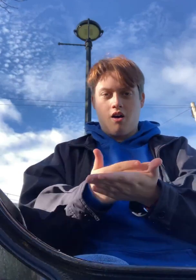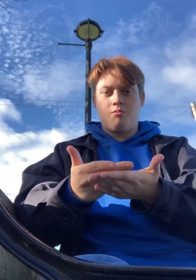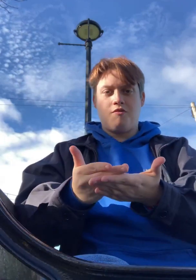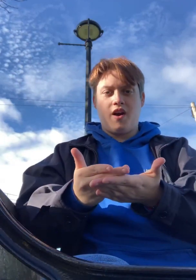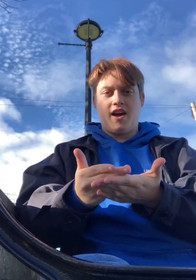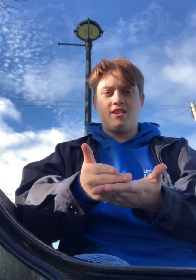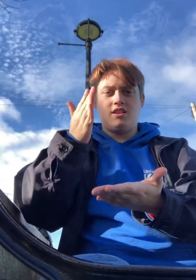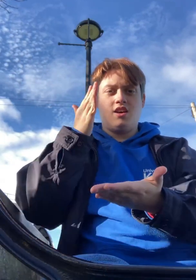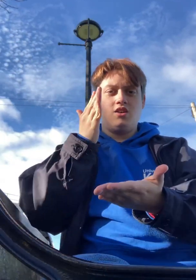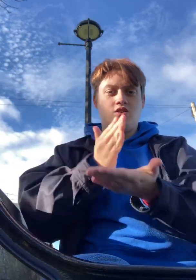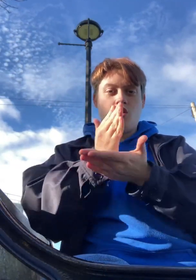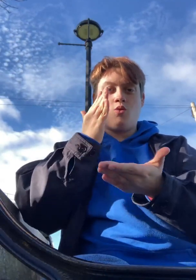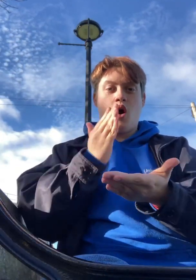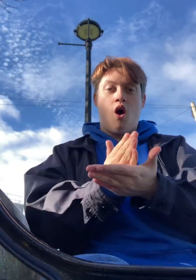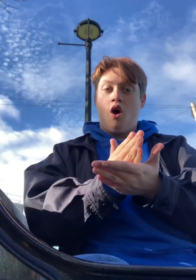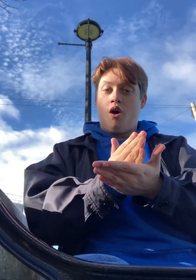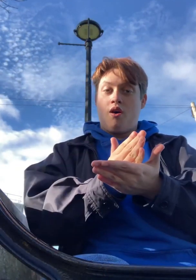palm of your hand. So,